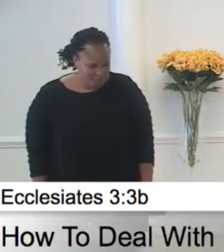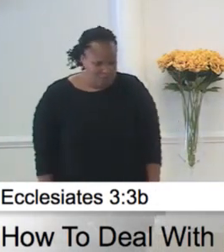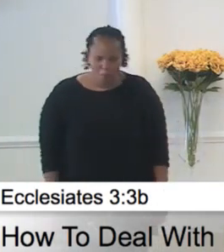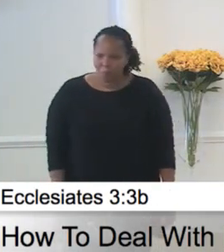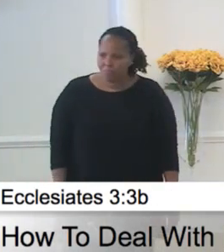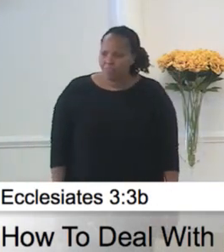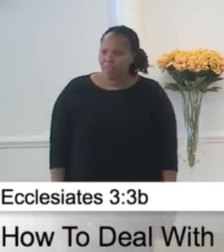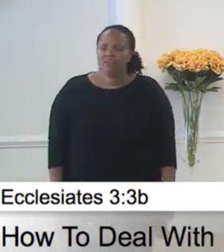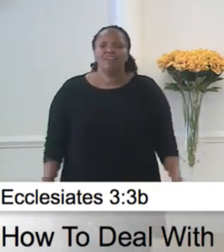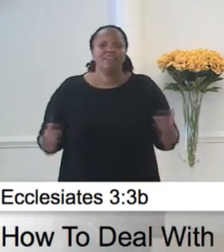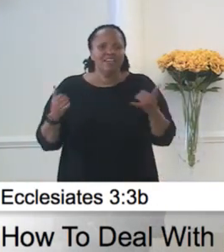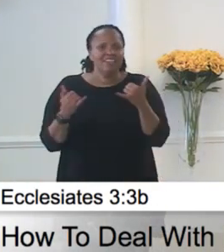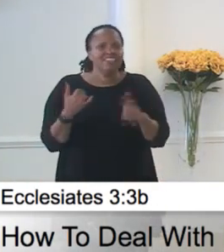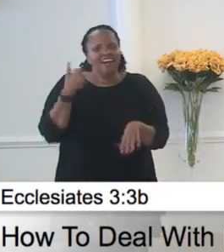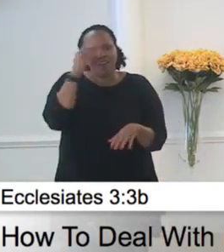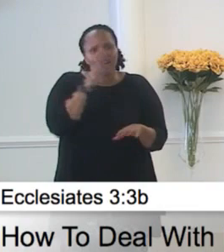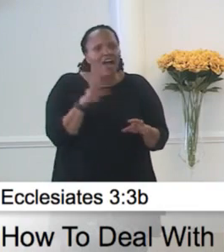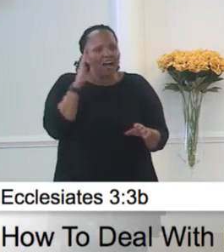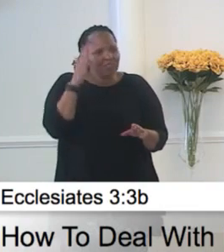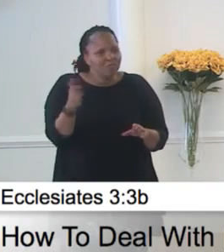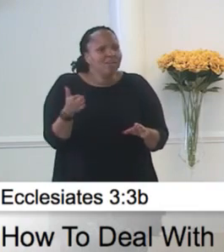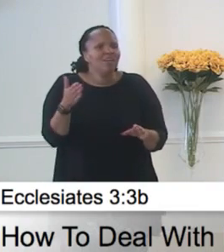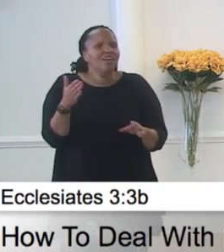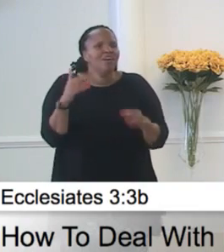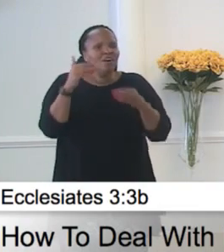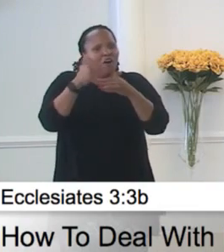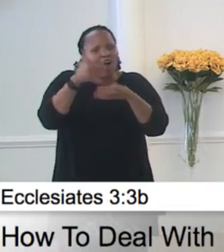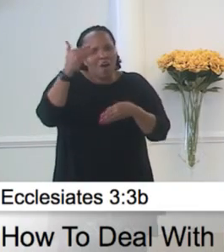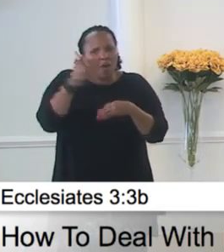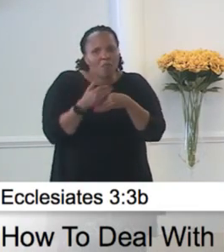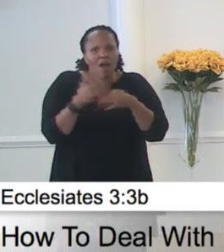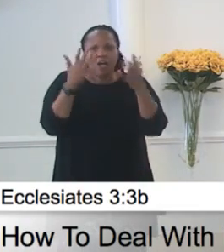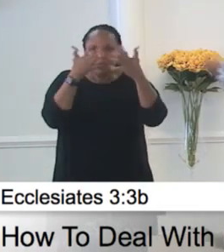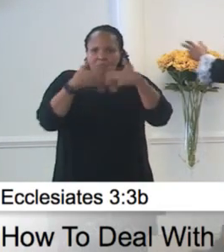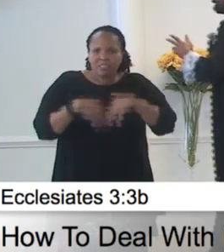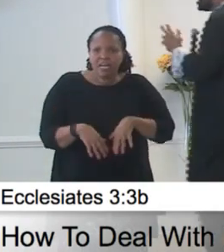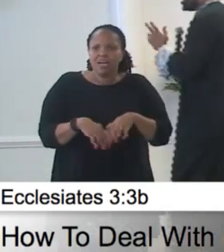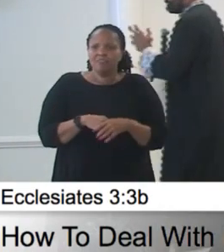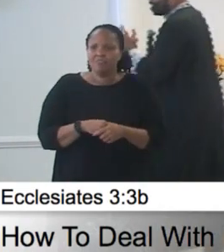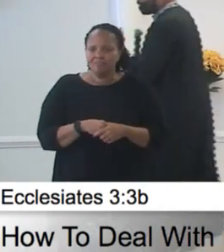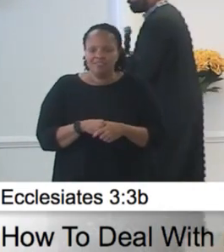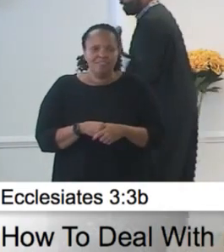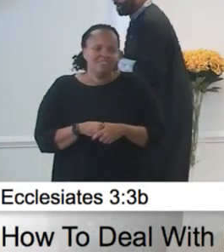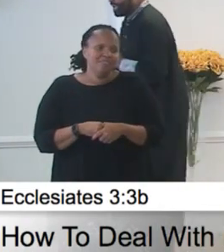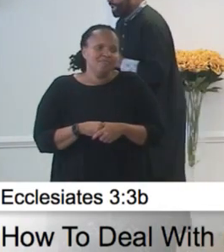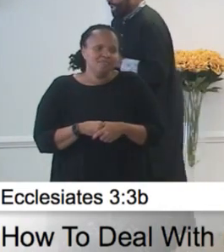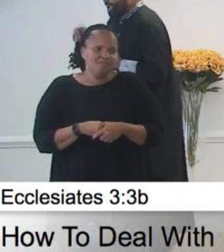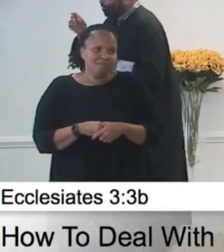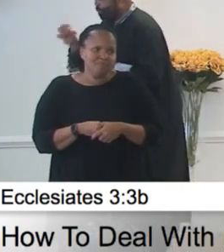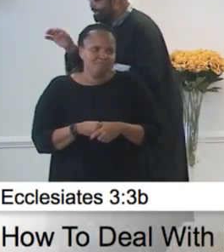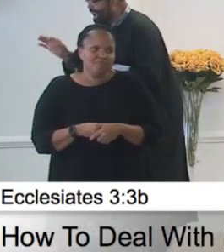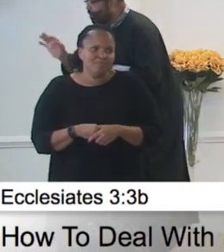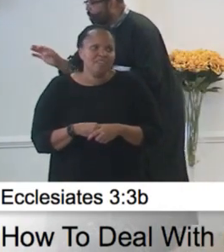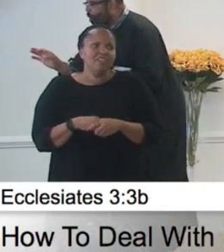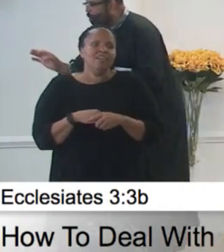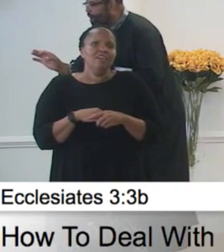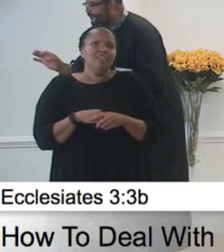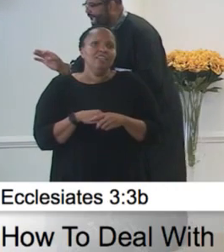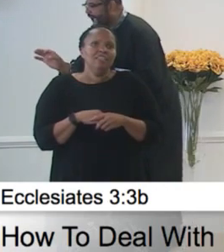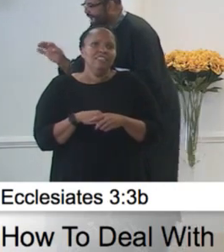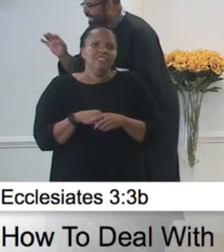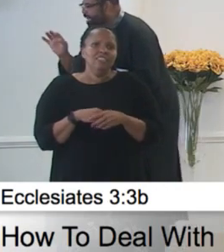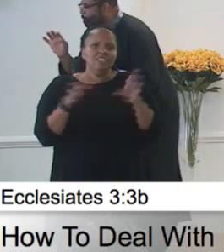Now God, he'll break down a wall. This is what he does. Ms. Roosevelt, he'll break down a